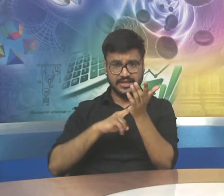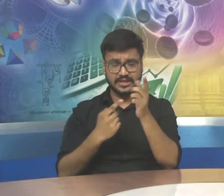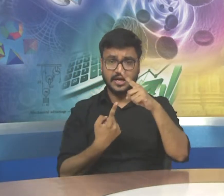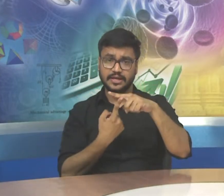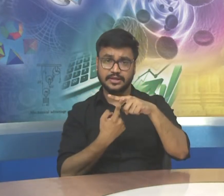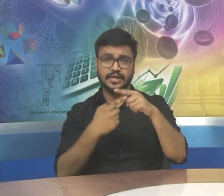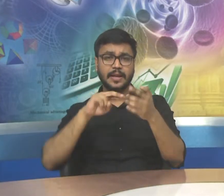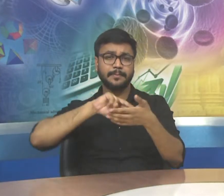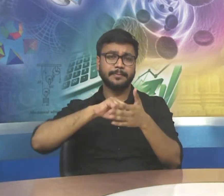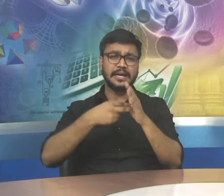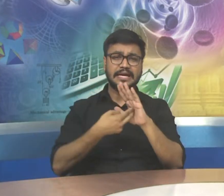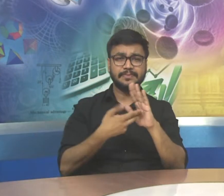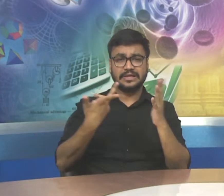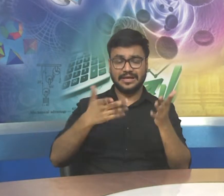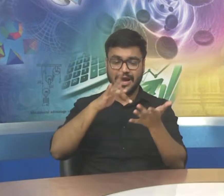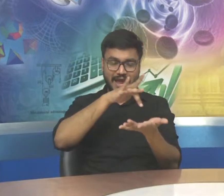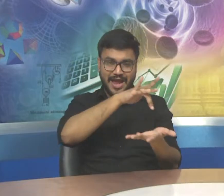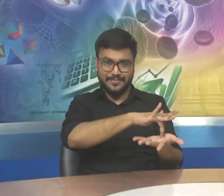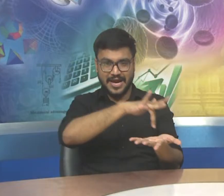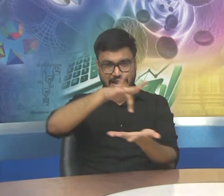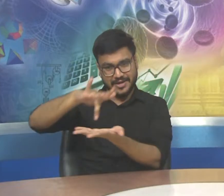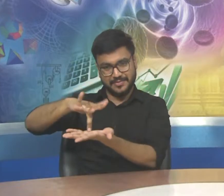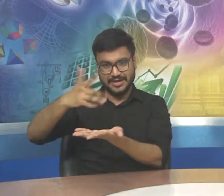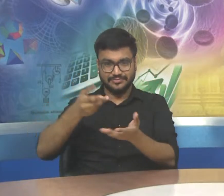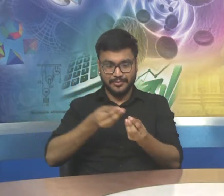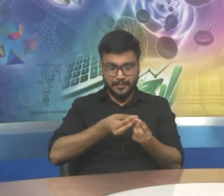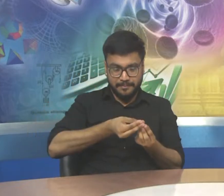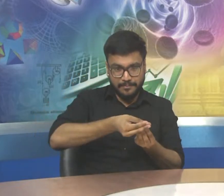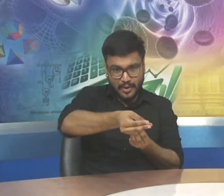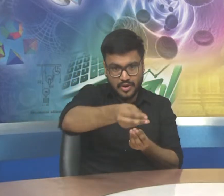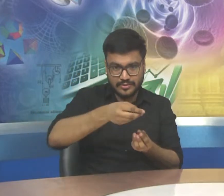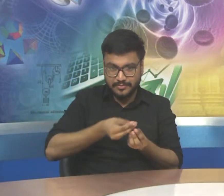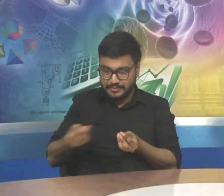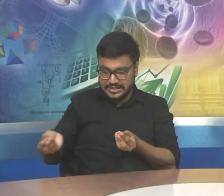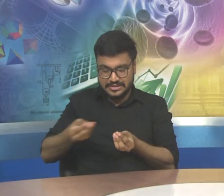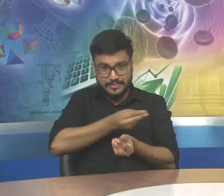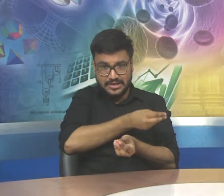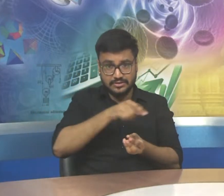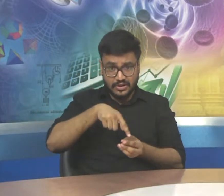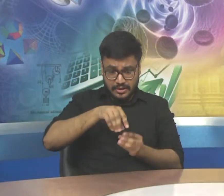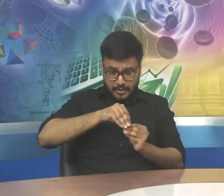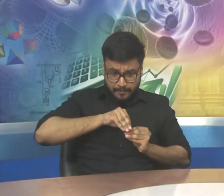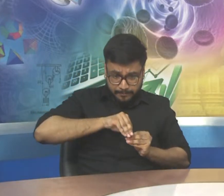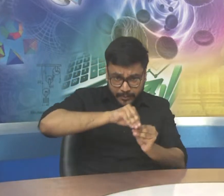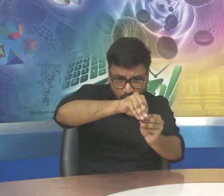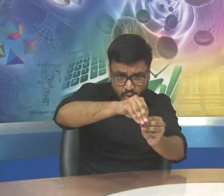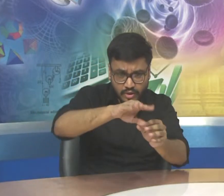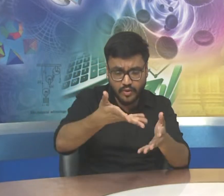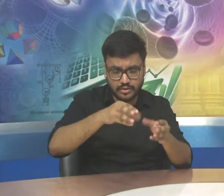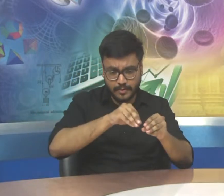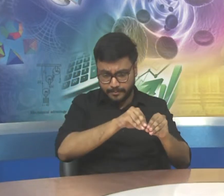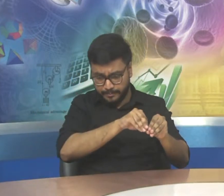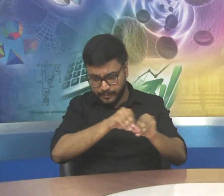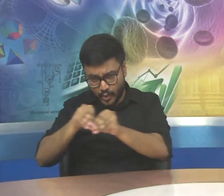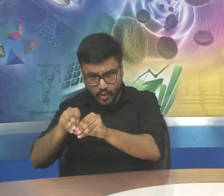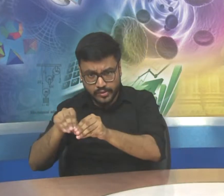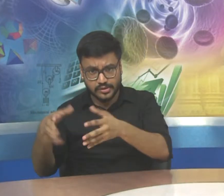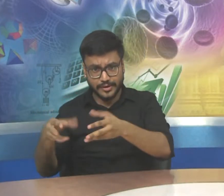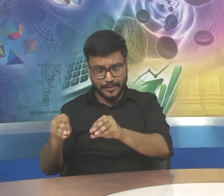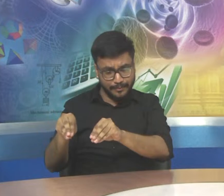Next is displacement. It means moving from one place to another in a